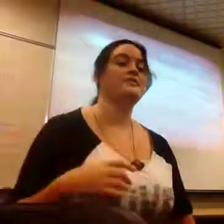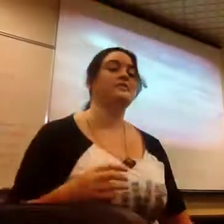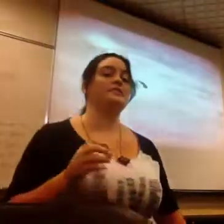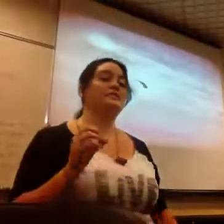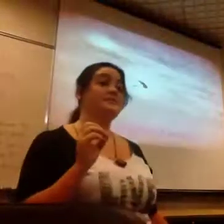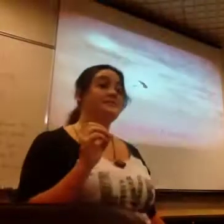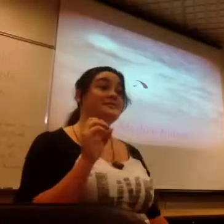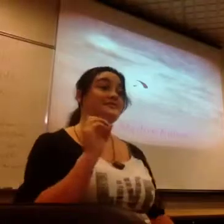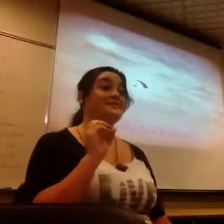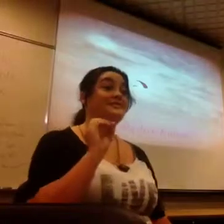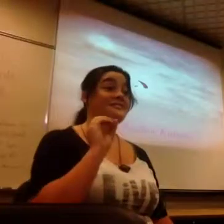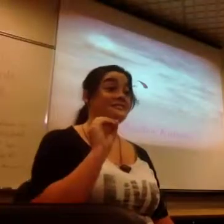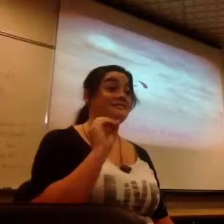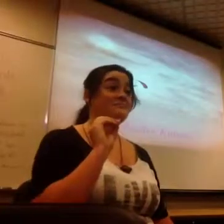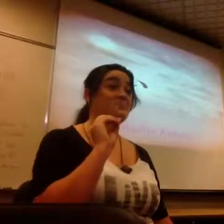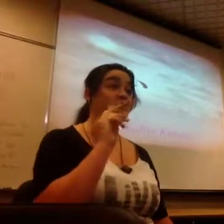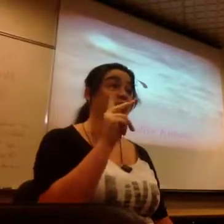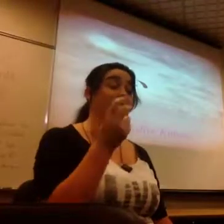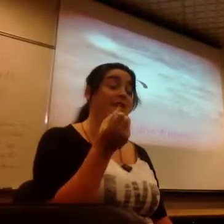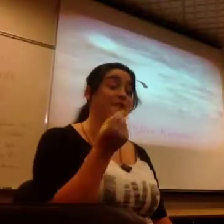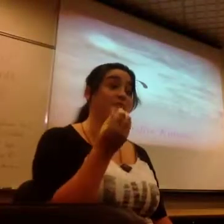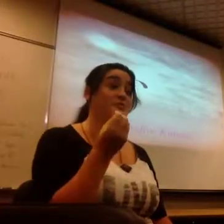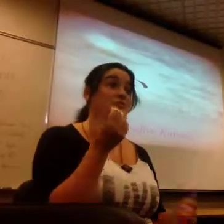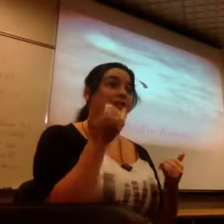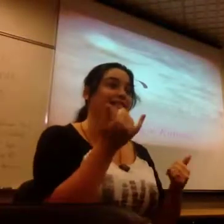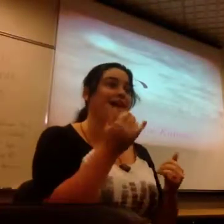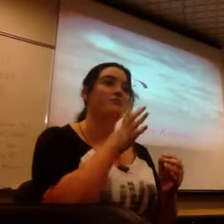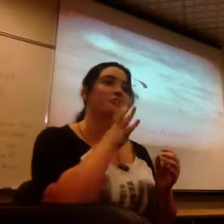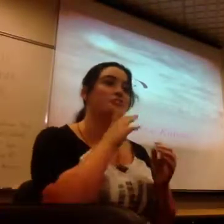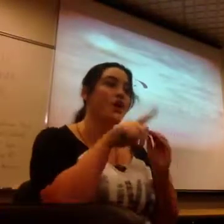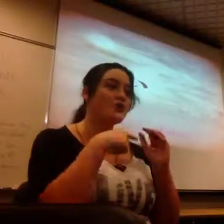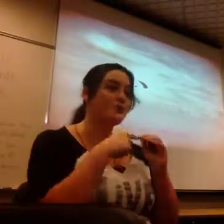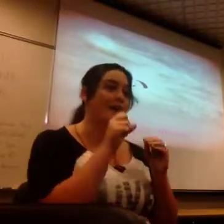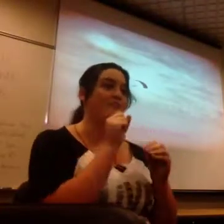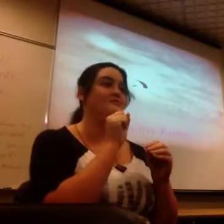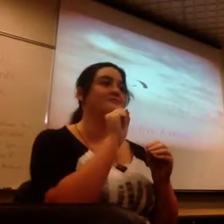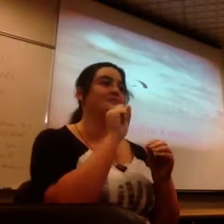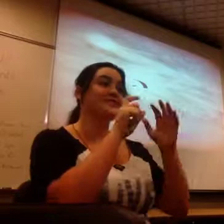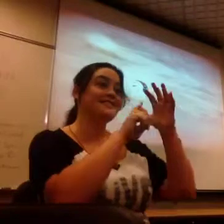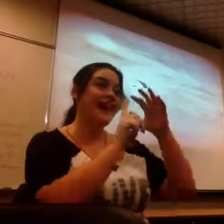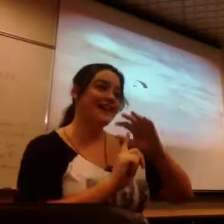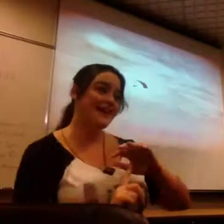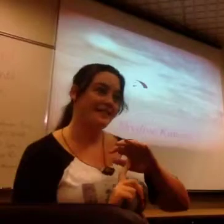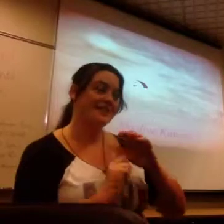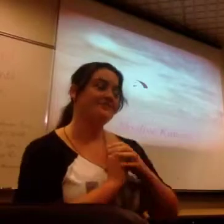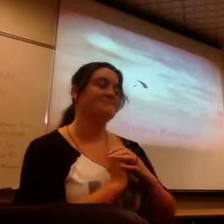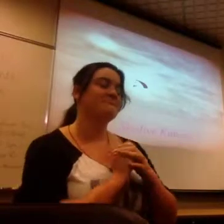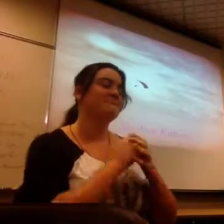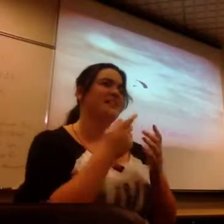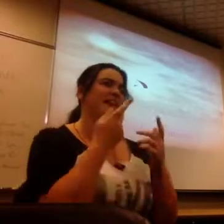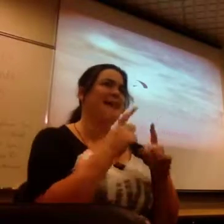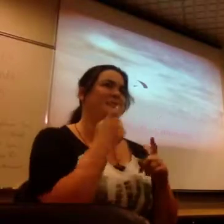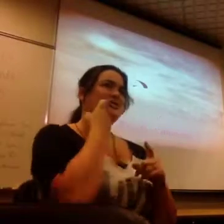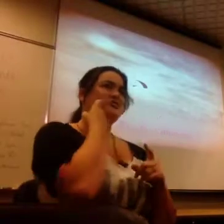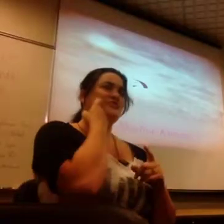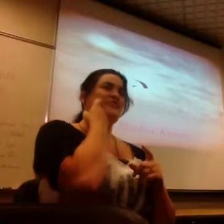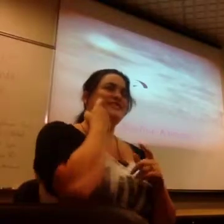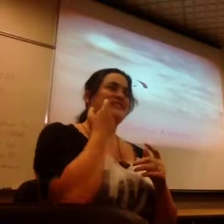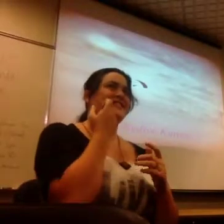Okay. So obviously I'm going to talk about skydiving and my experience. This happened just recently in